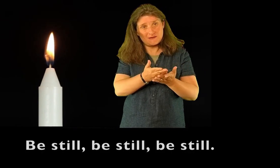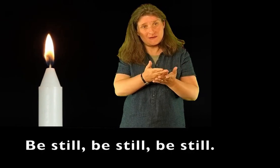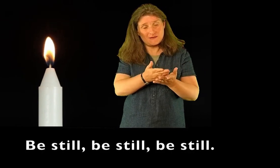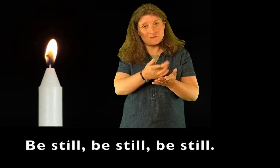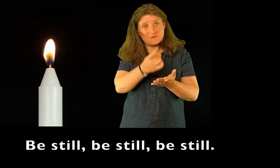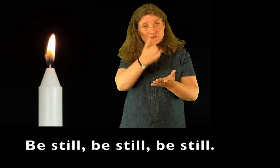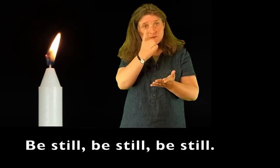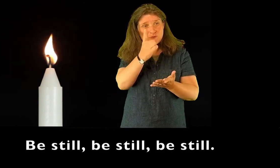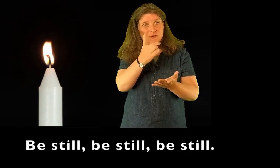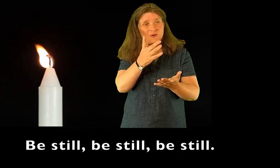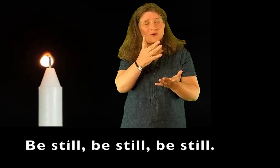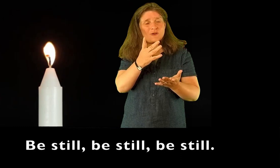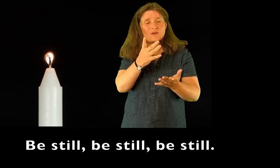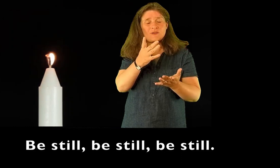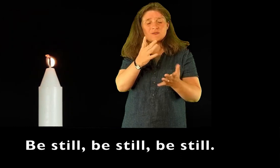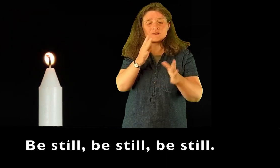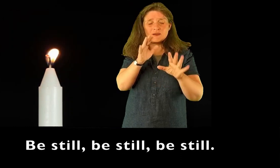Be still,